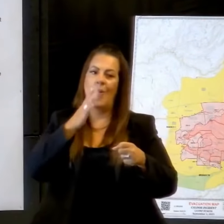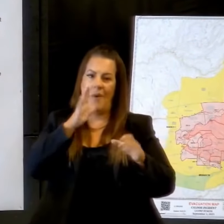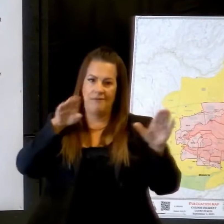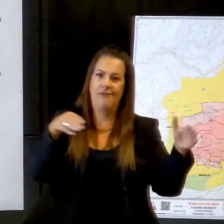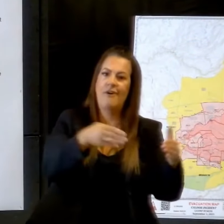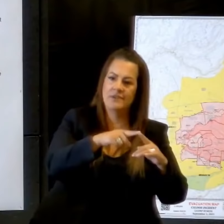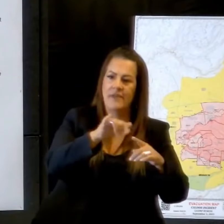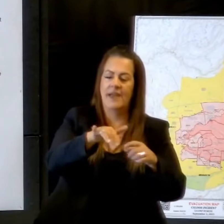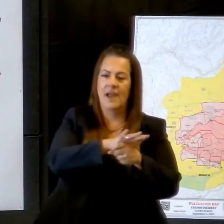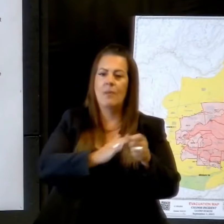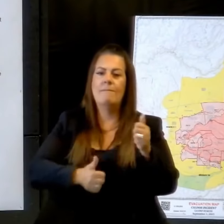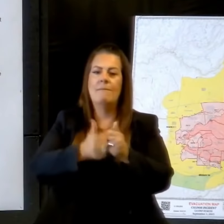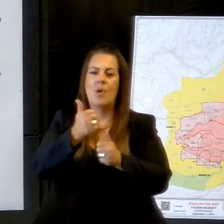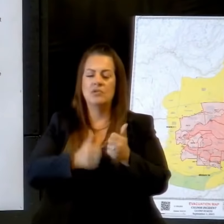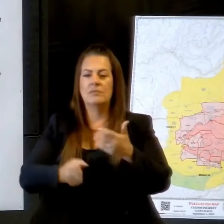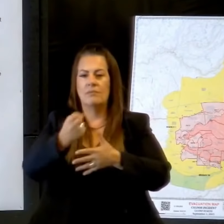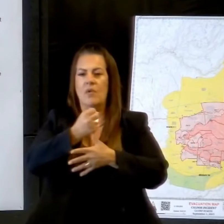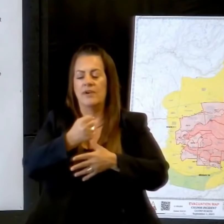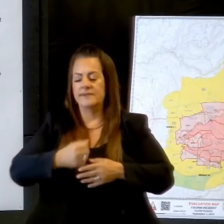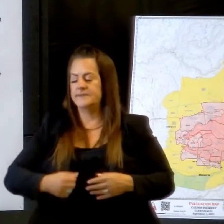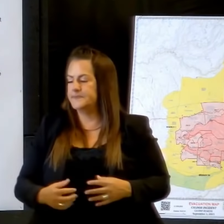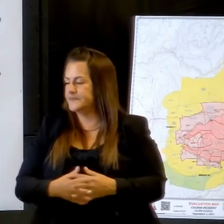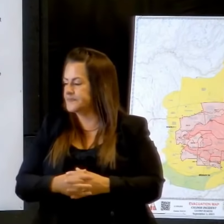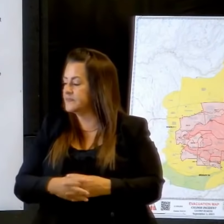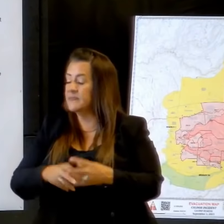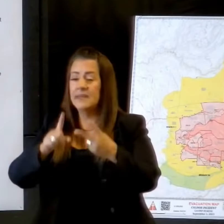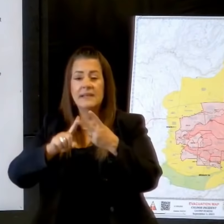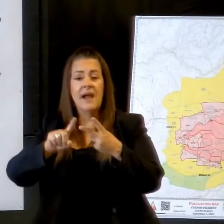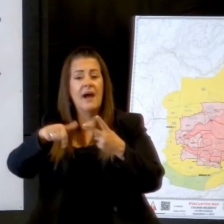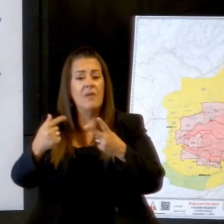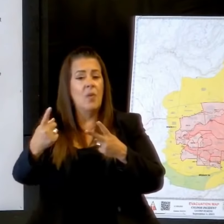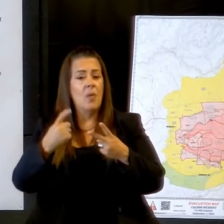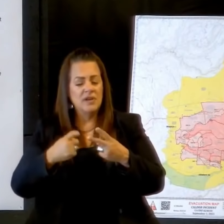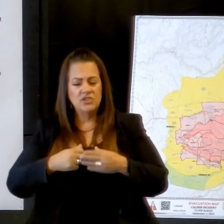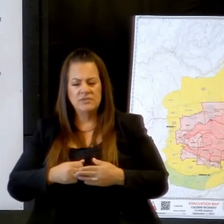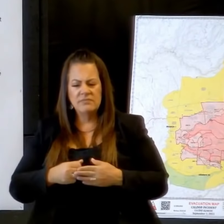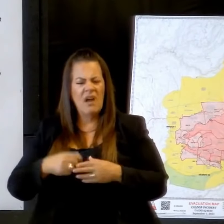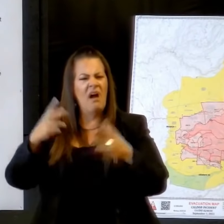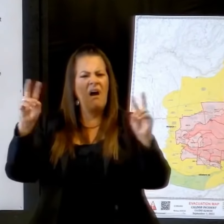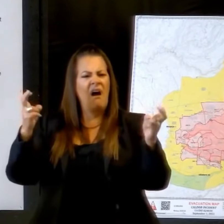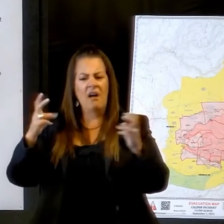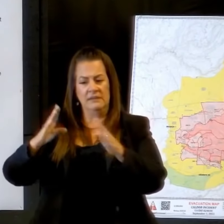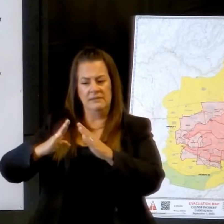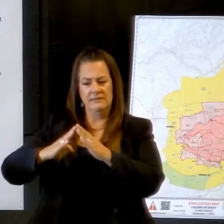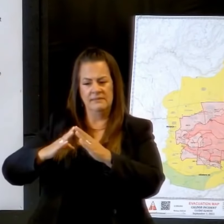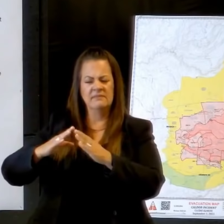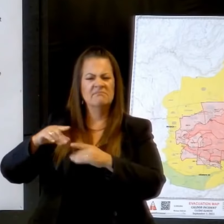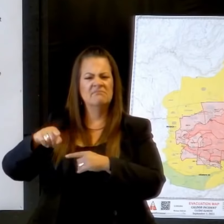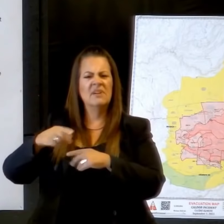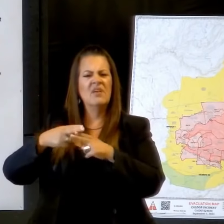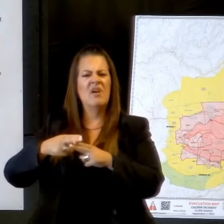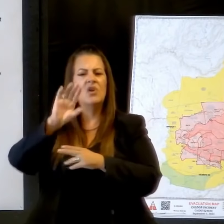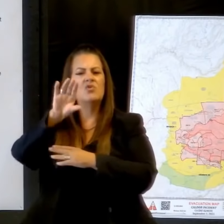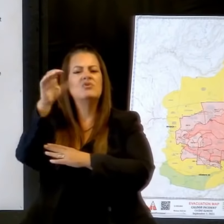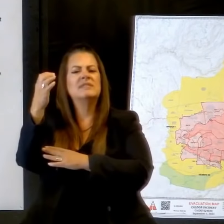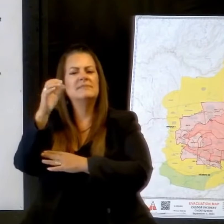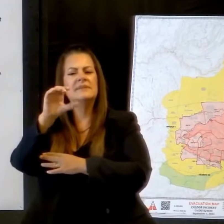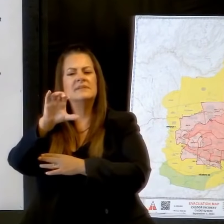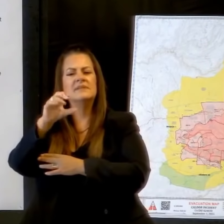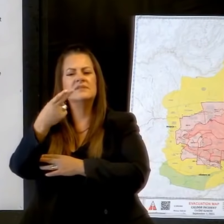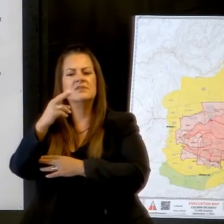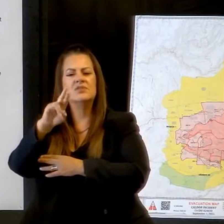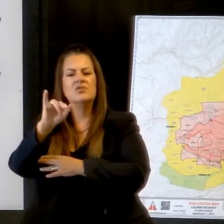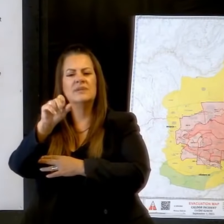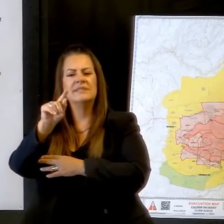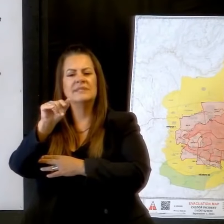picture. Next question was Christmas Valley. What's the update? What's the status of Christmas